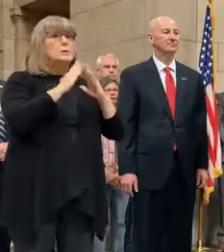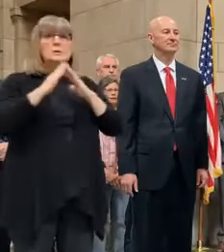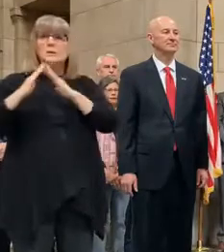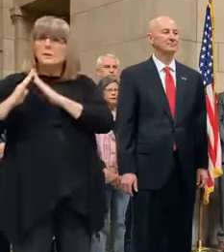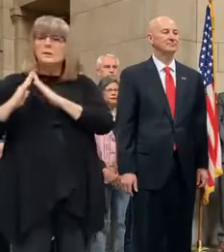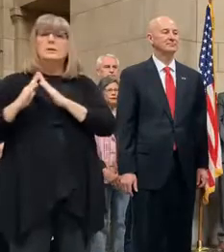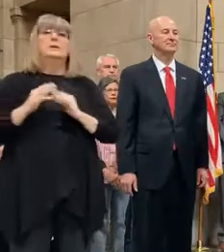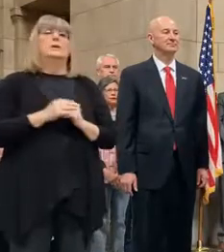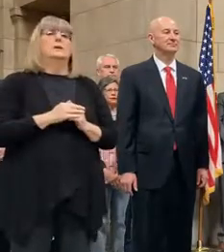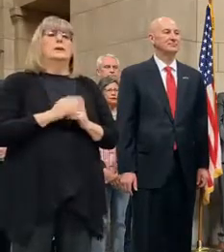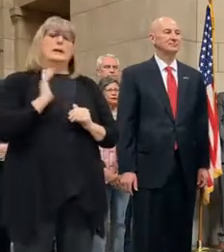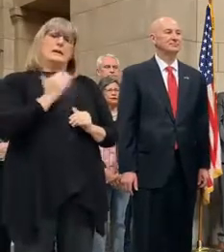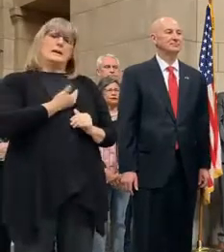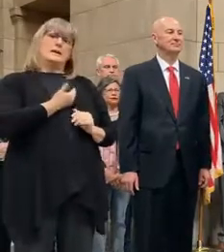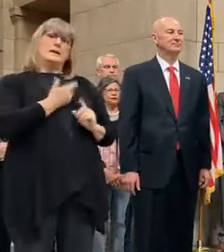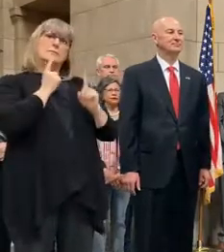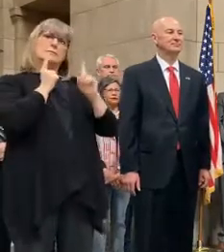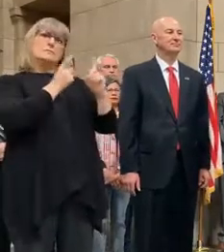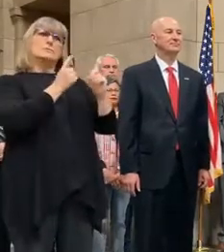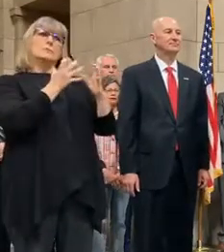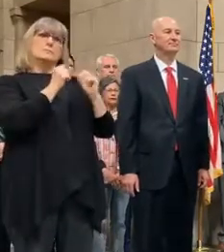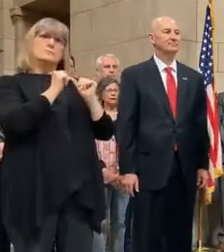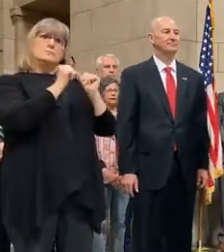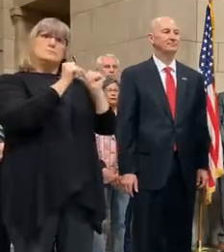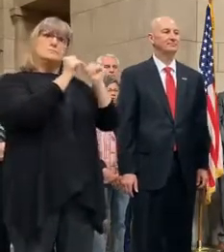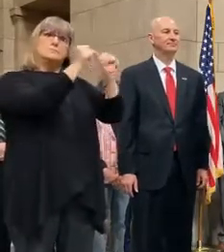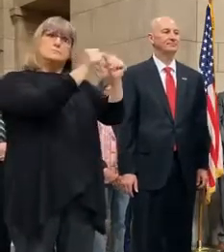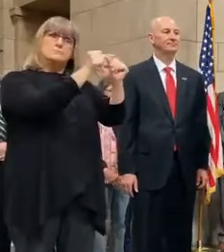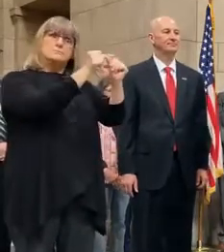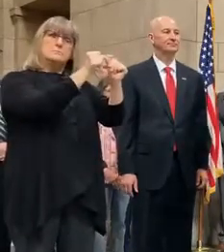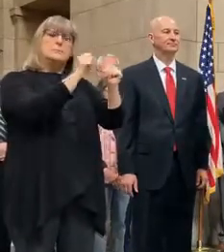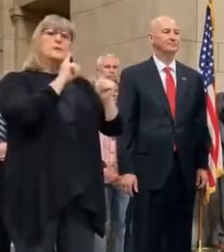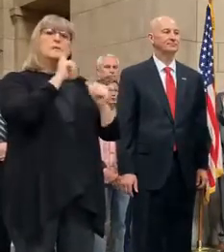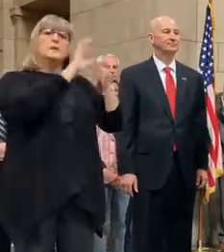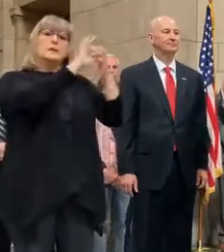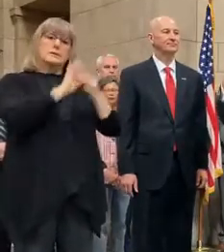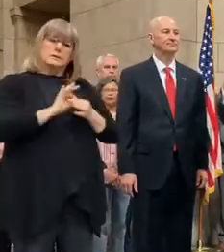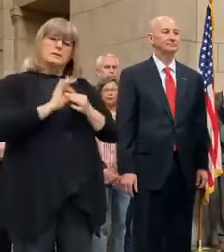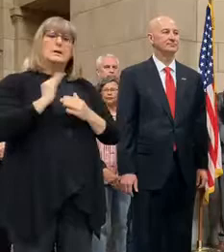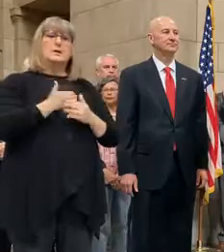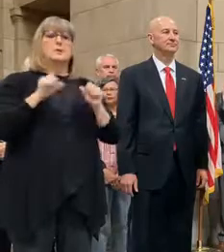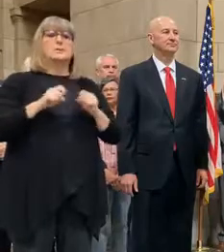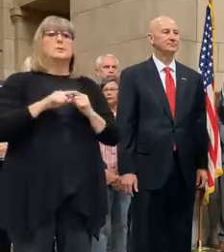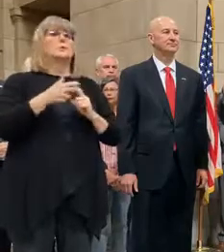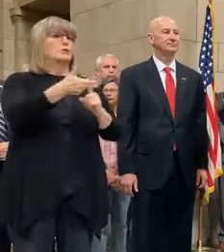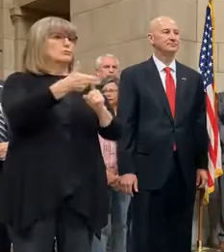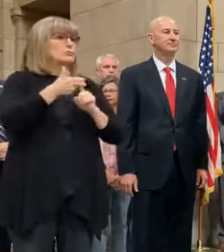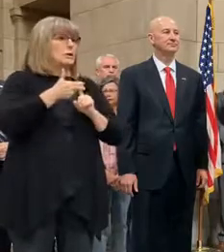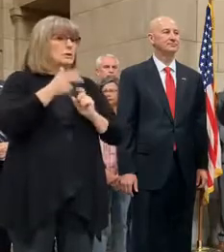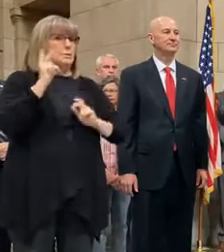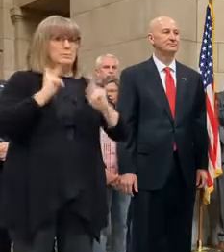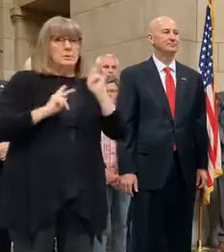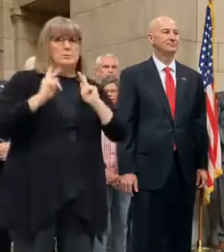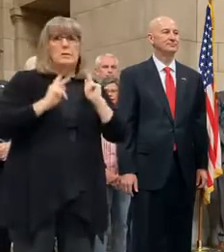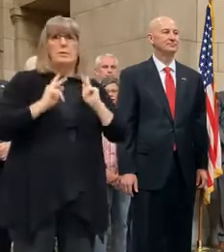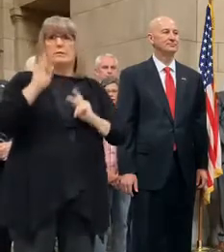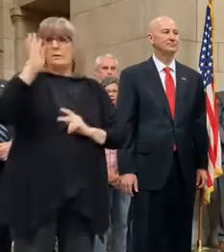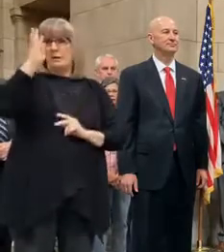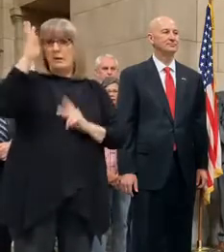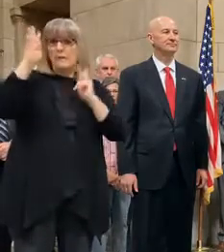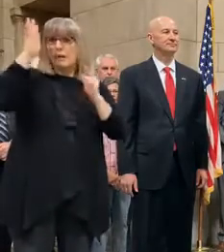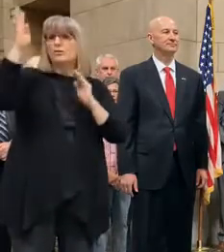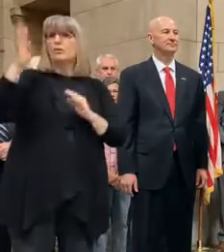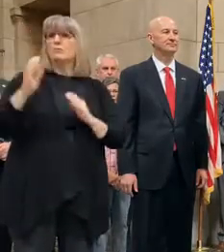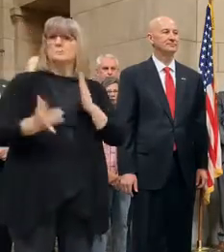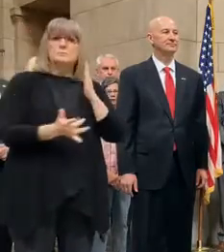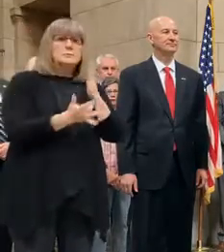to continue this role that we're on as a state really relates to our ability to attract people and innovation and technology